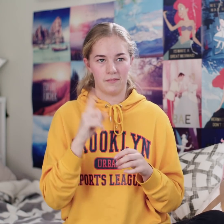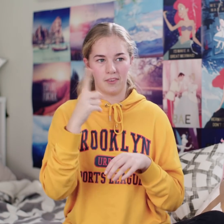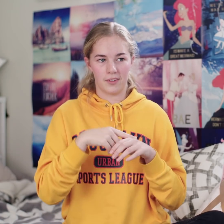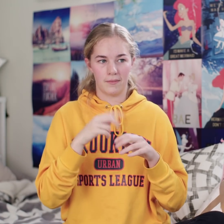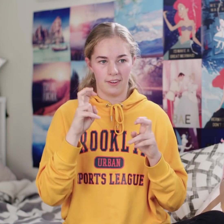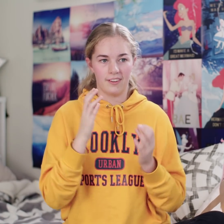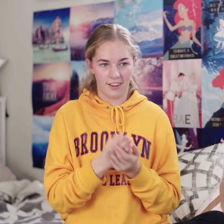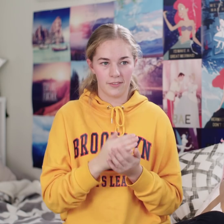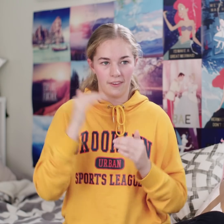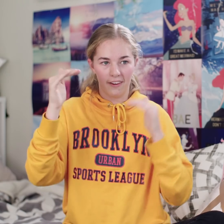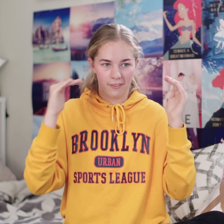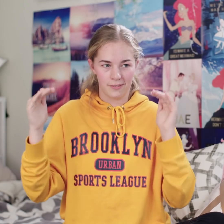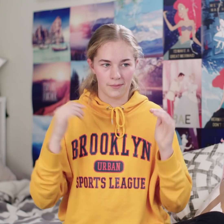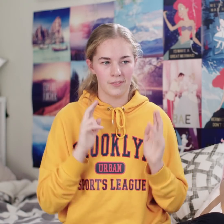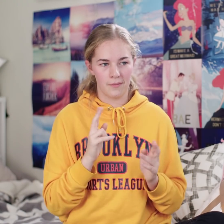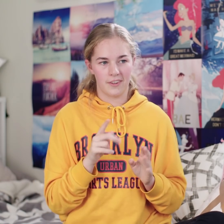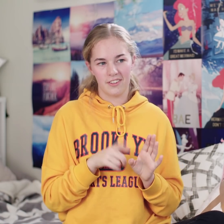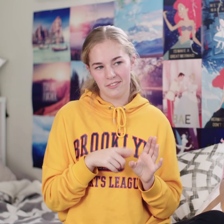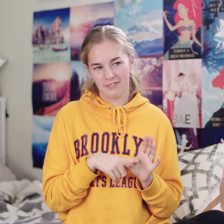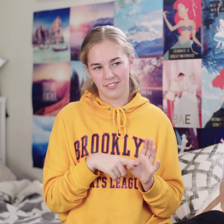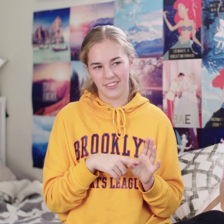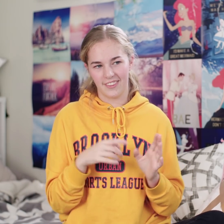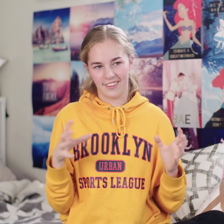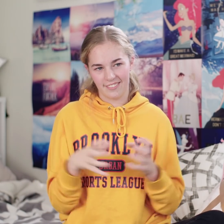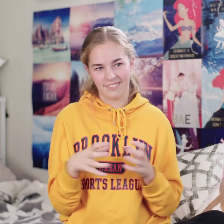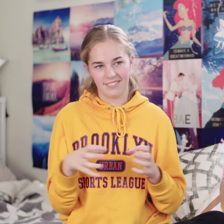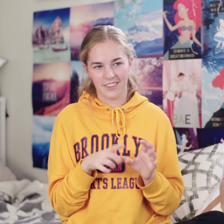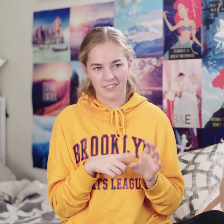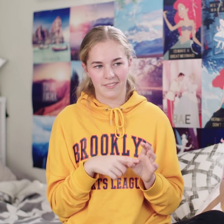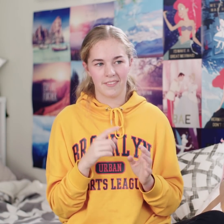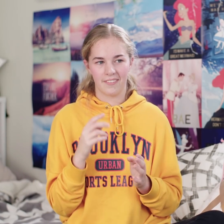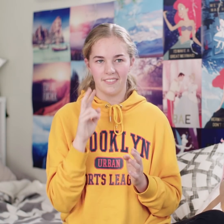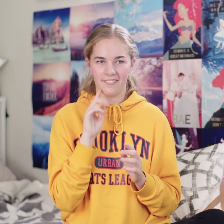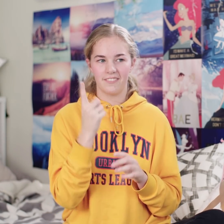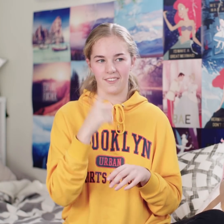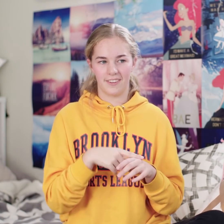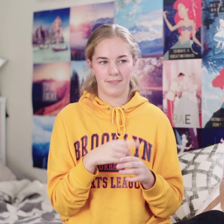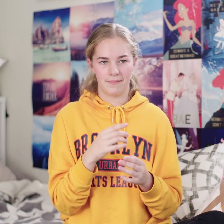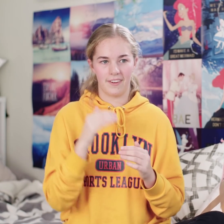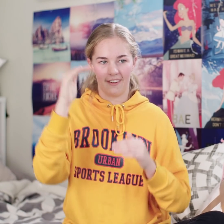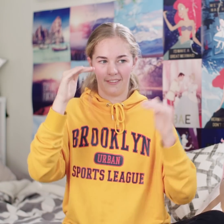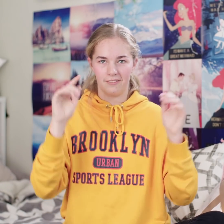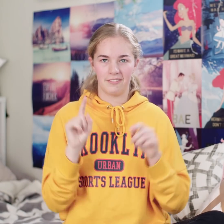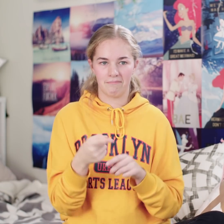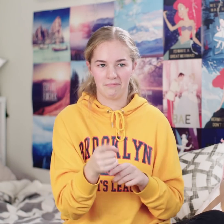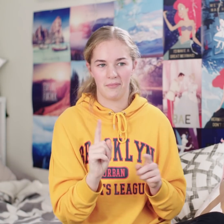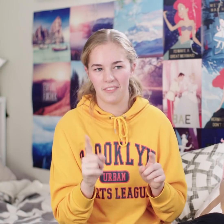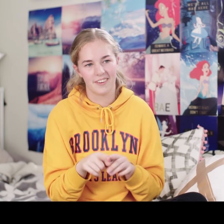what's happening on the international scene, but it'll be cool to learn more about that in an adult context, and also how youth